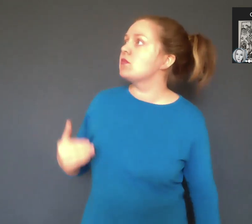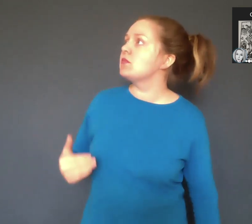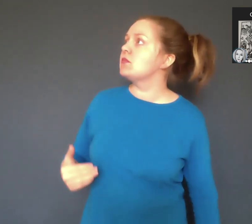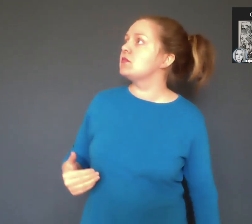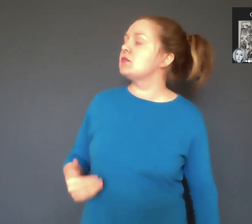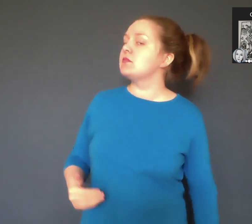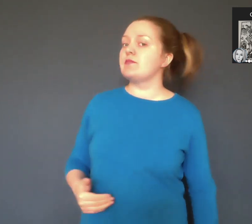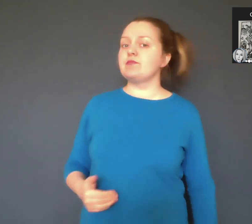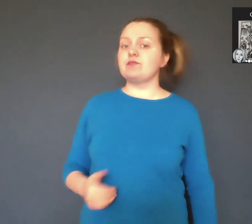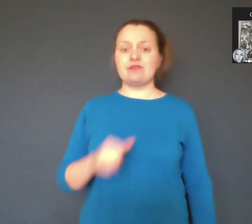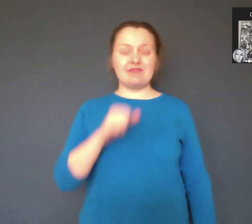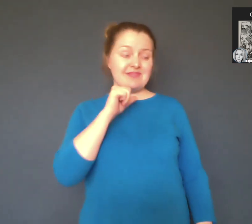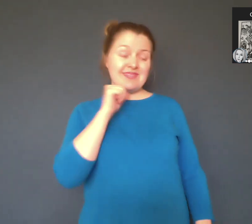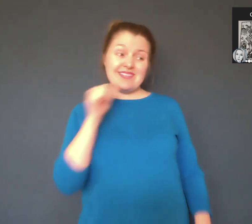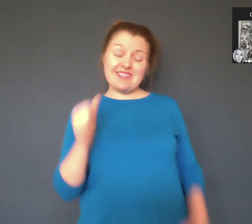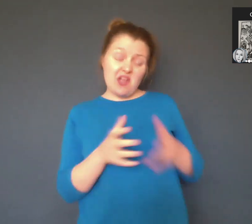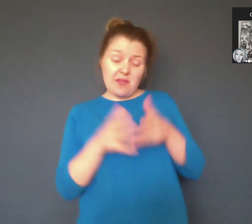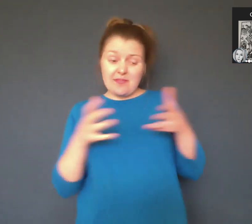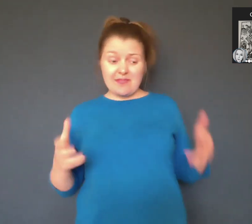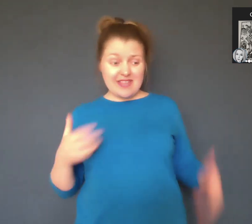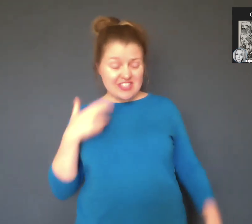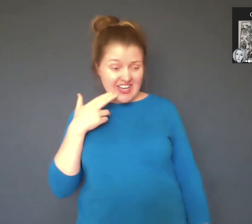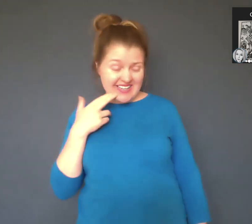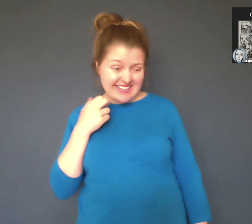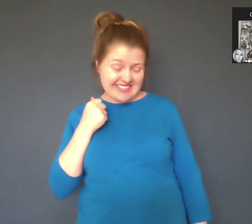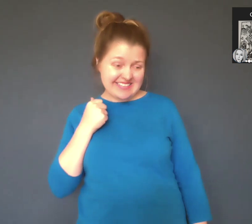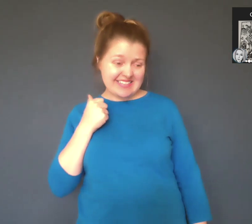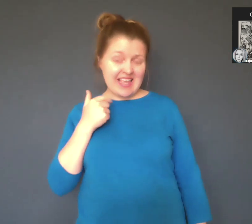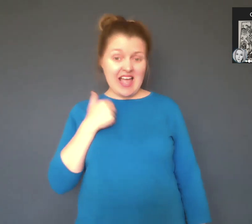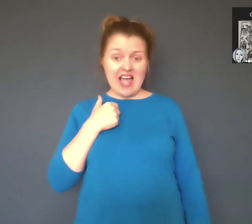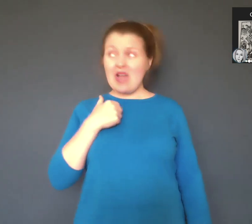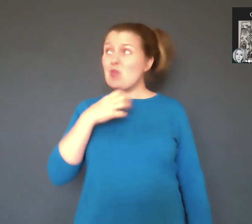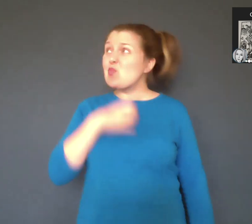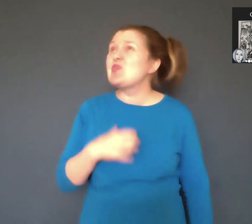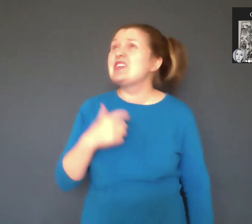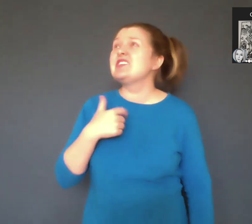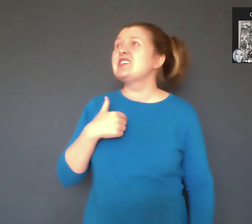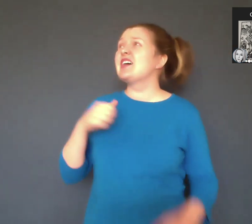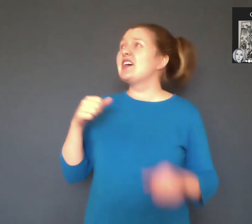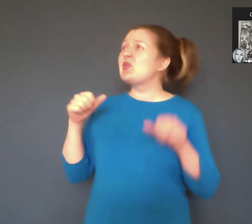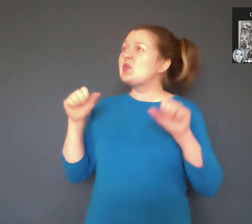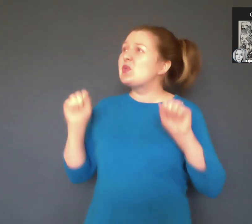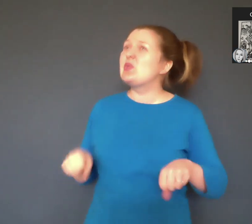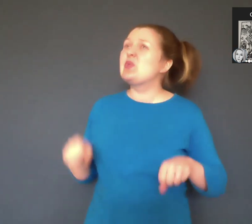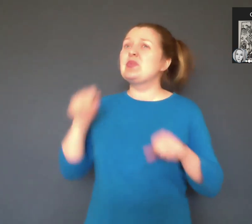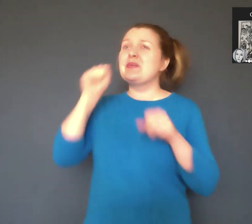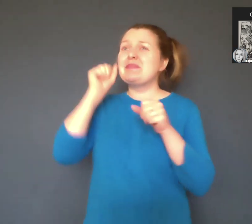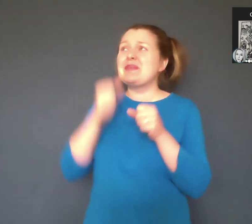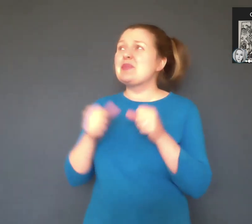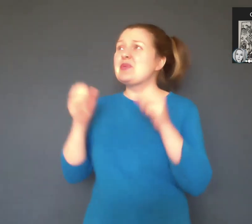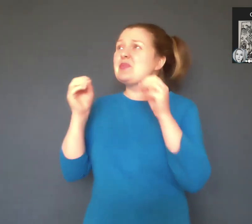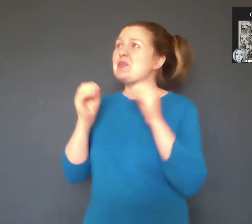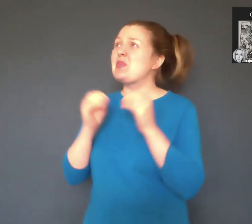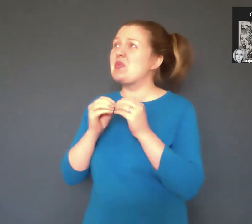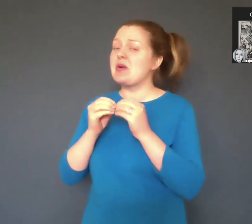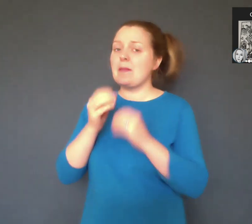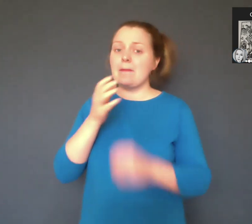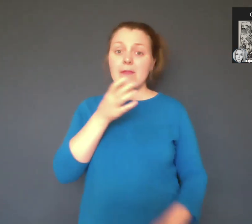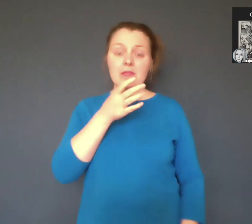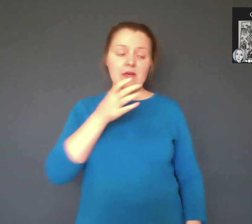more." She put a comforting arm around his shoulder. "Never mind," she said. "We'll talk about